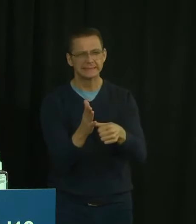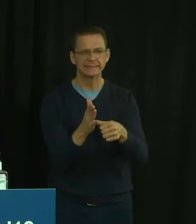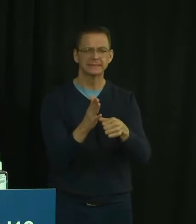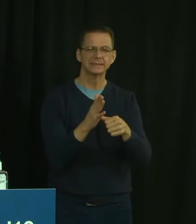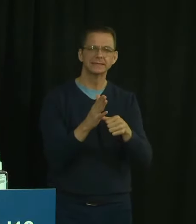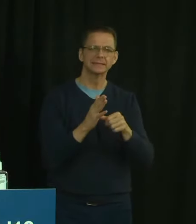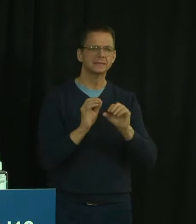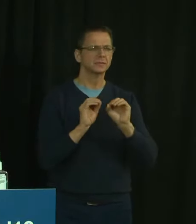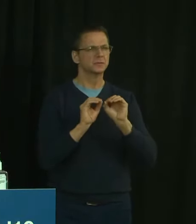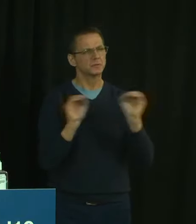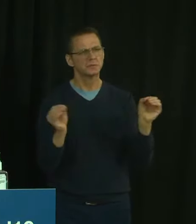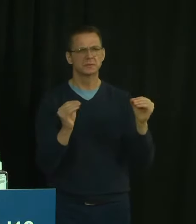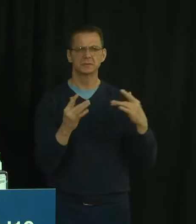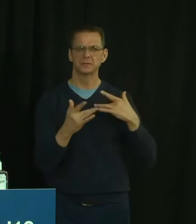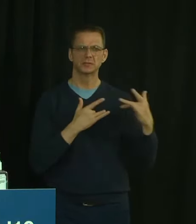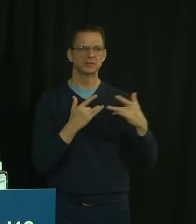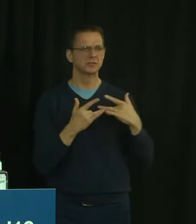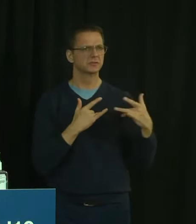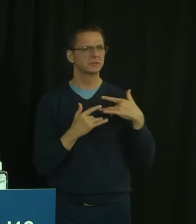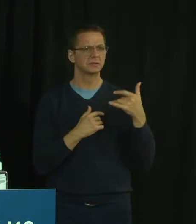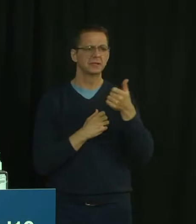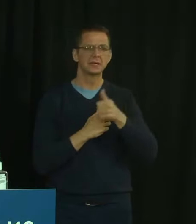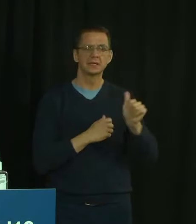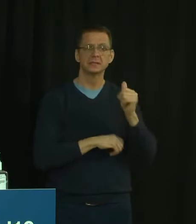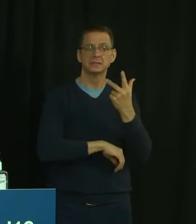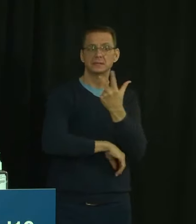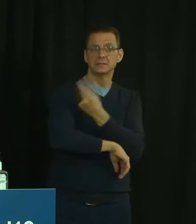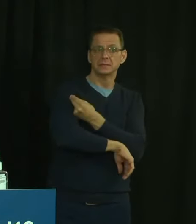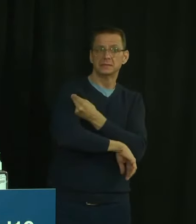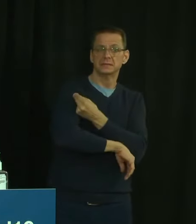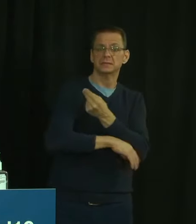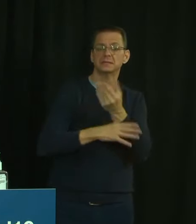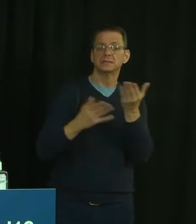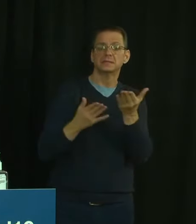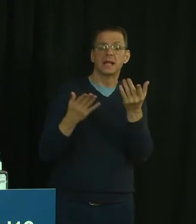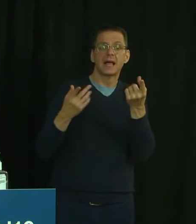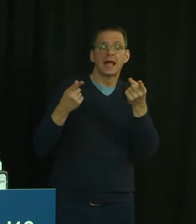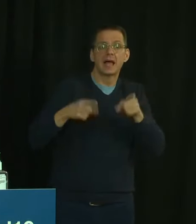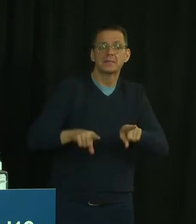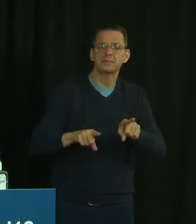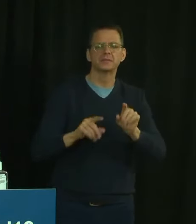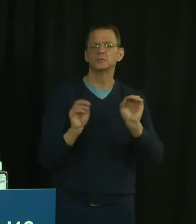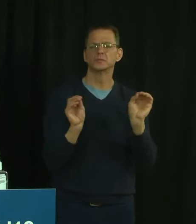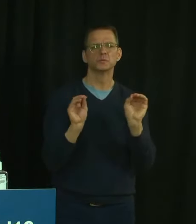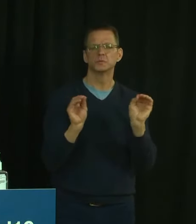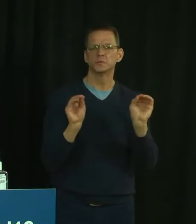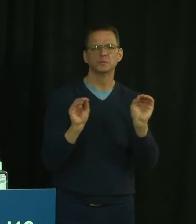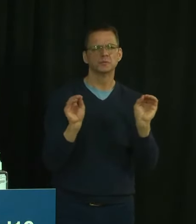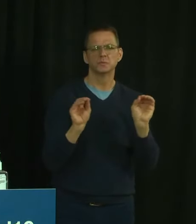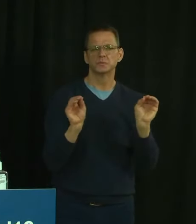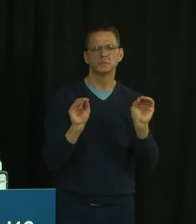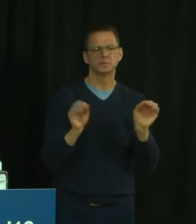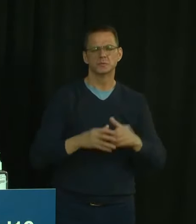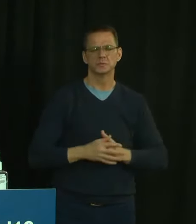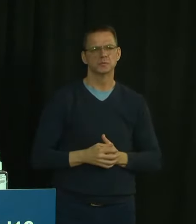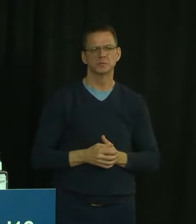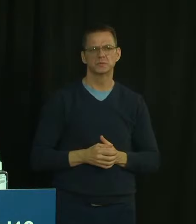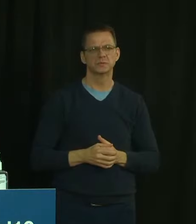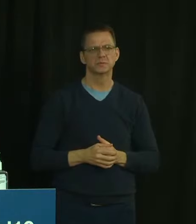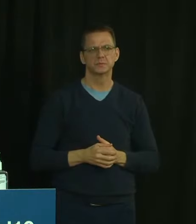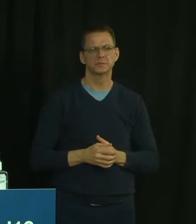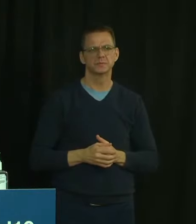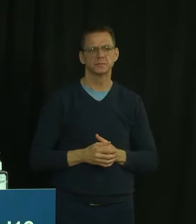in the province. The AstraZeneca vaccine remains a good choice for those who are at risk of severe outcomes